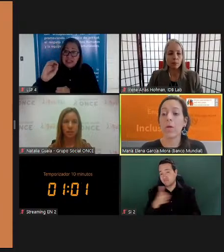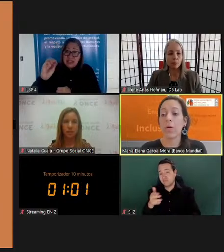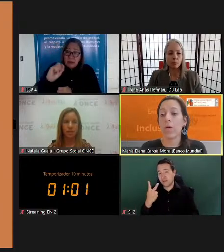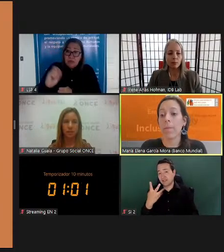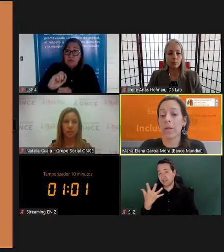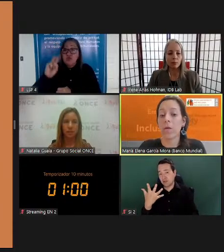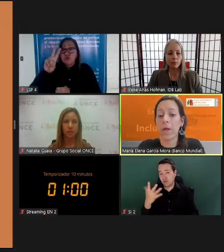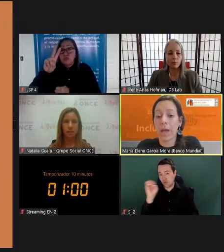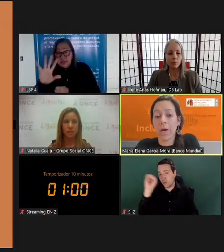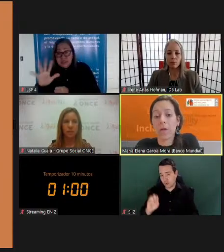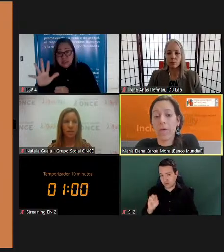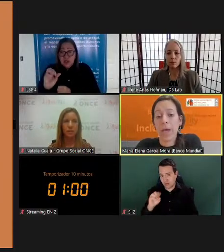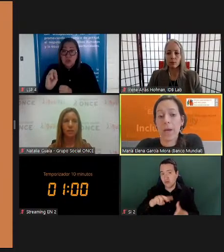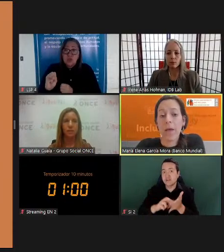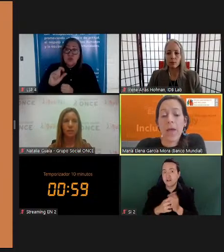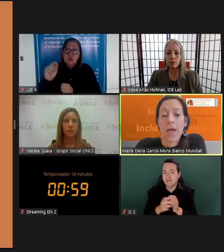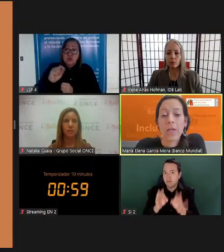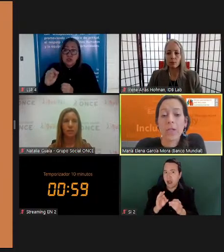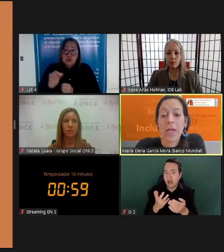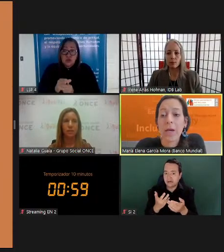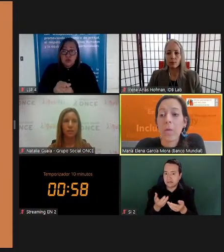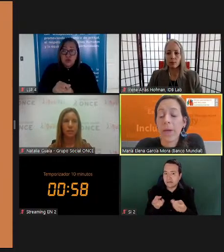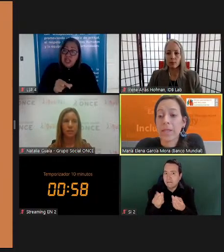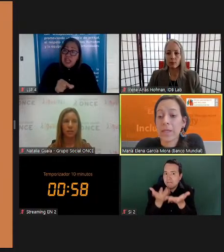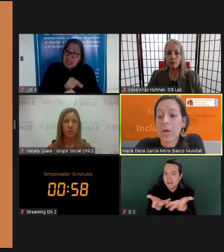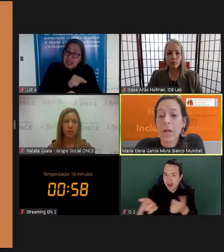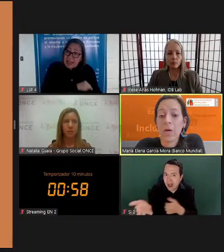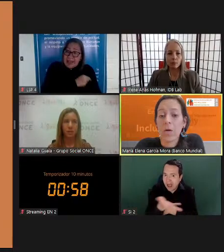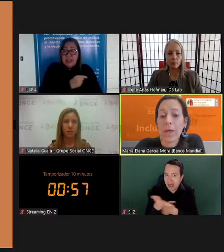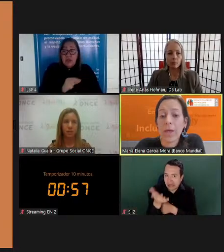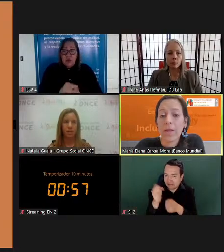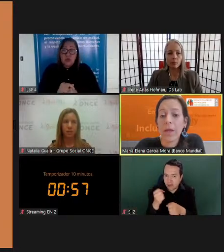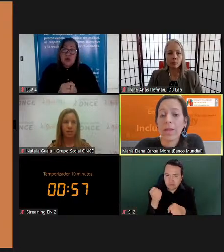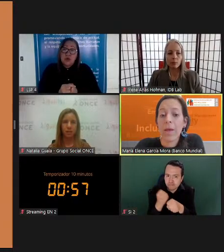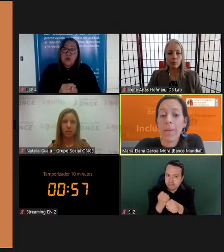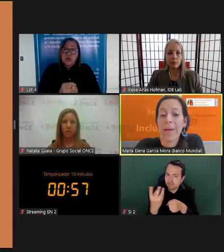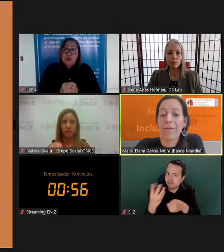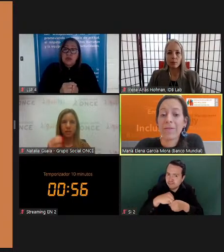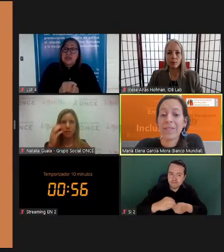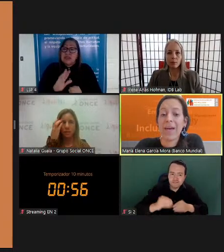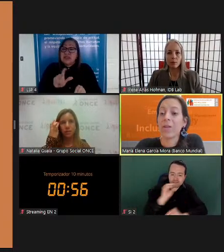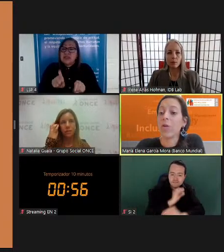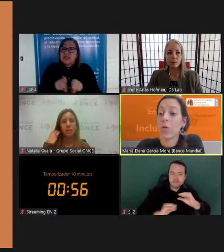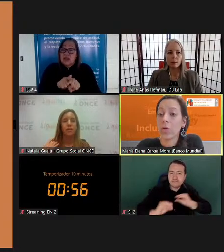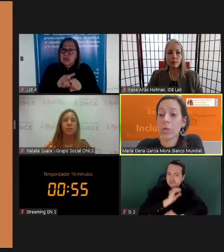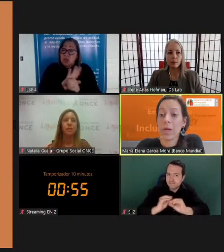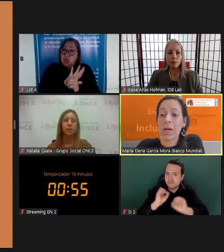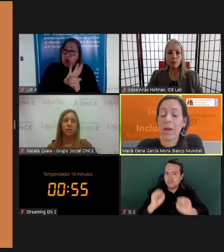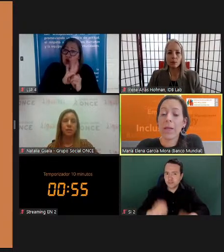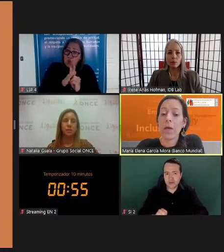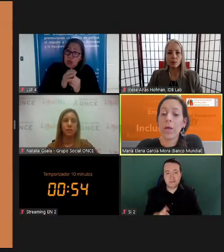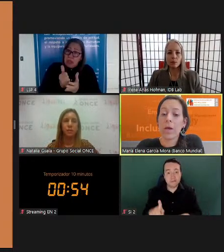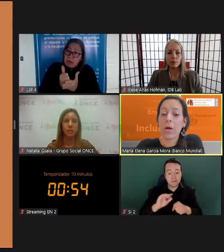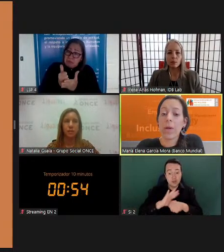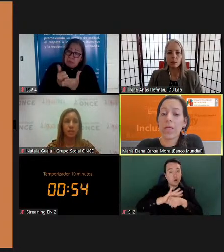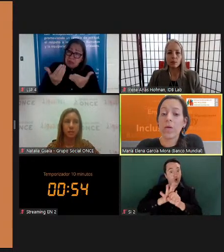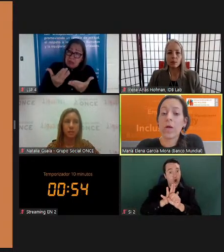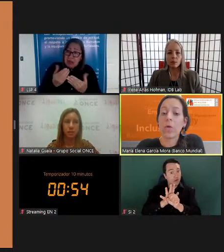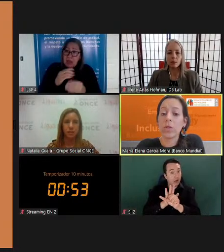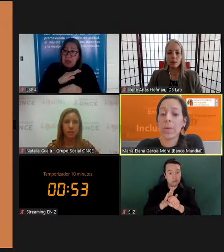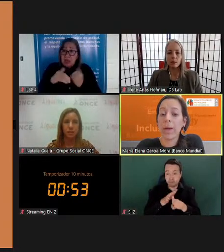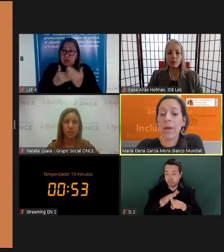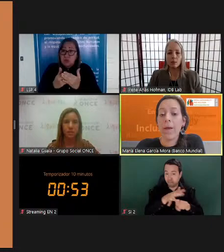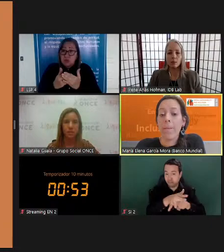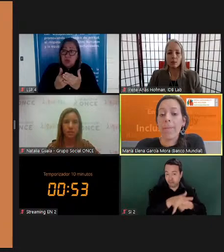this gives us an important market with a gender impact as well so the recovery of covet needs to